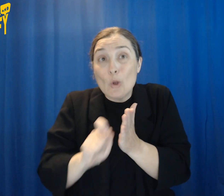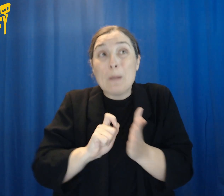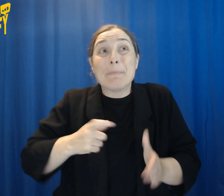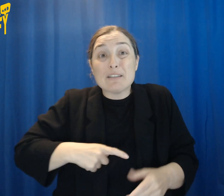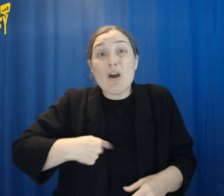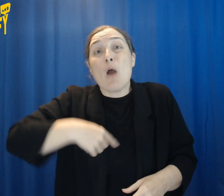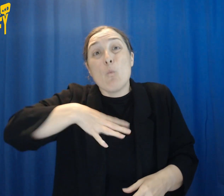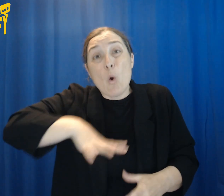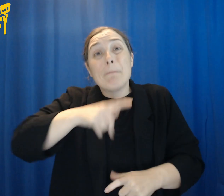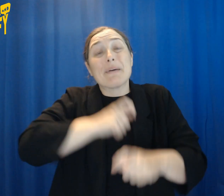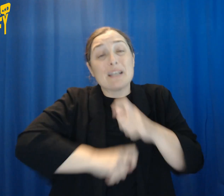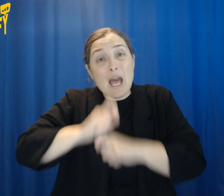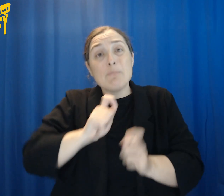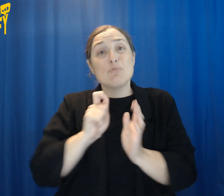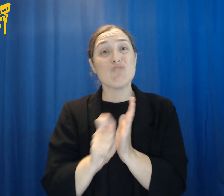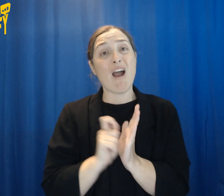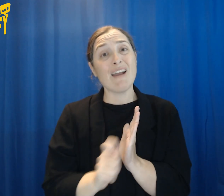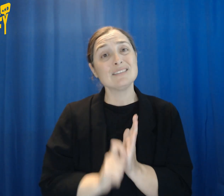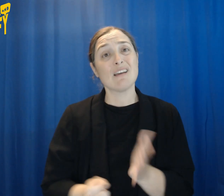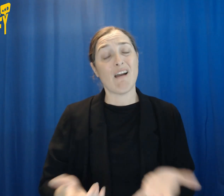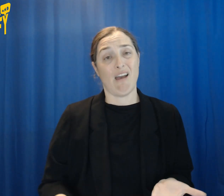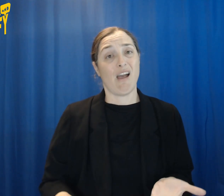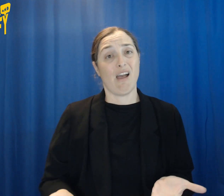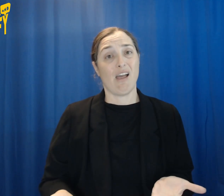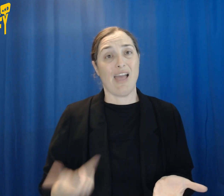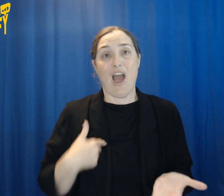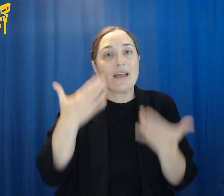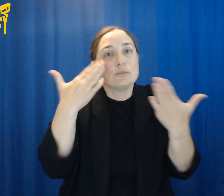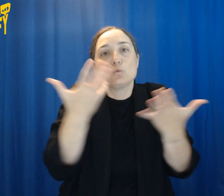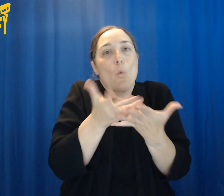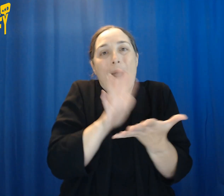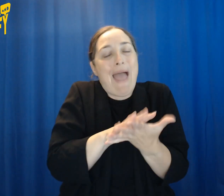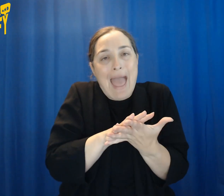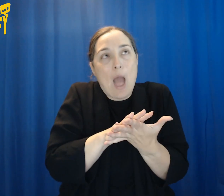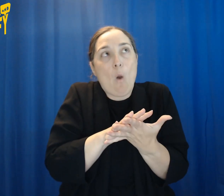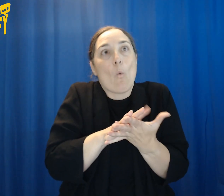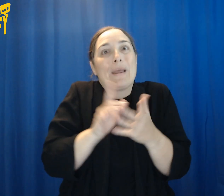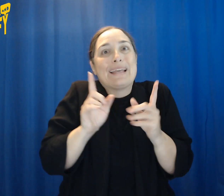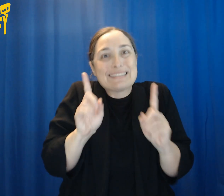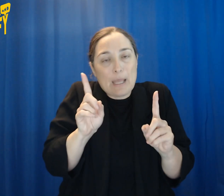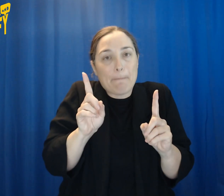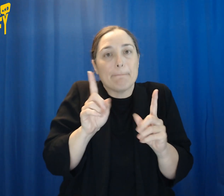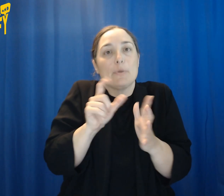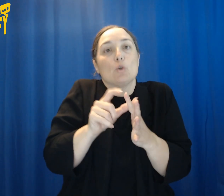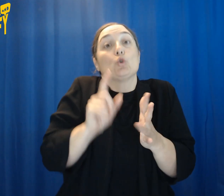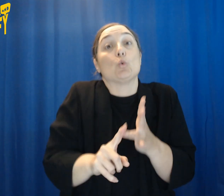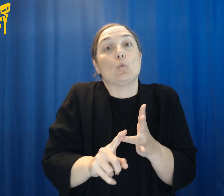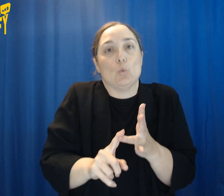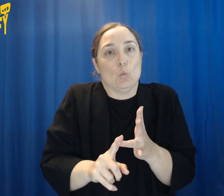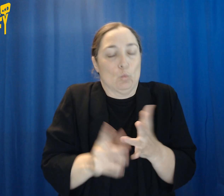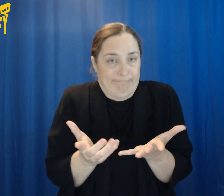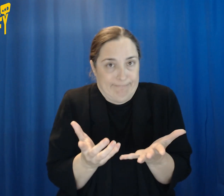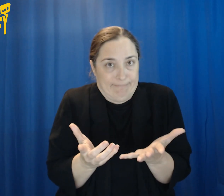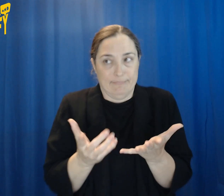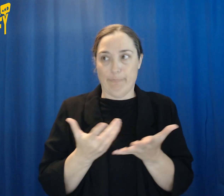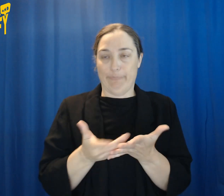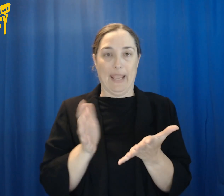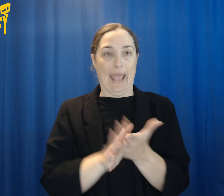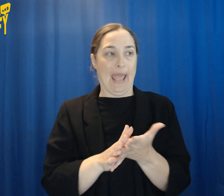and I had no idea about how to do that except by the doing. Do you know what I mean? Like, how else was I going to attain